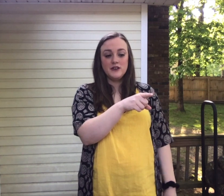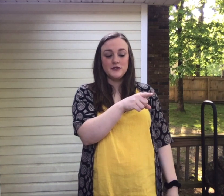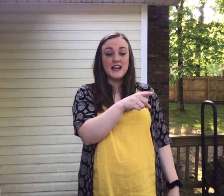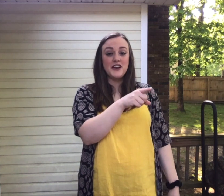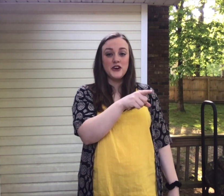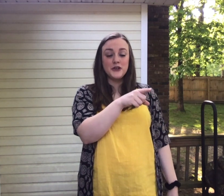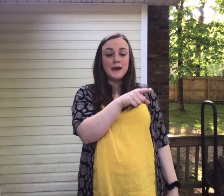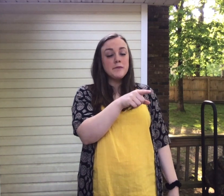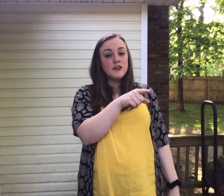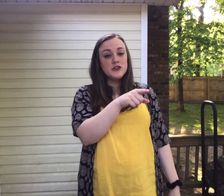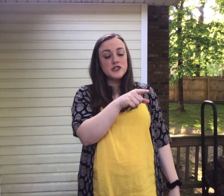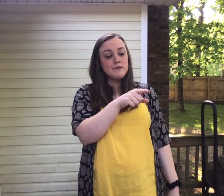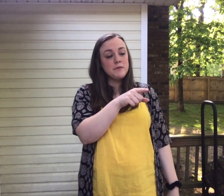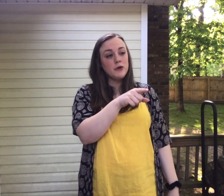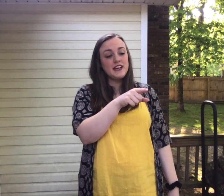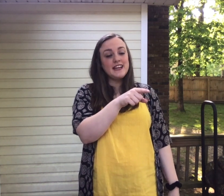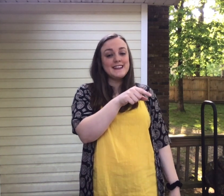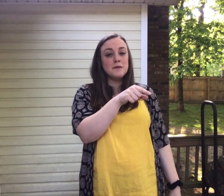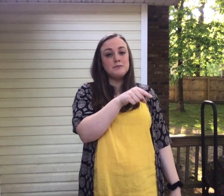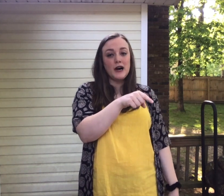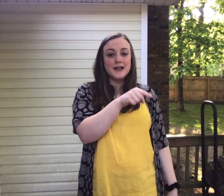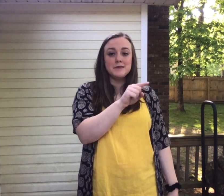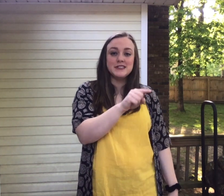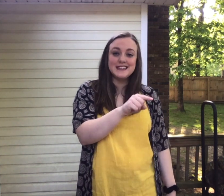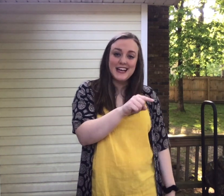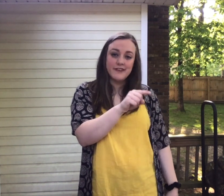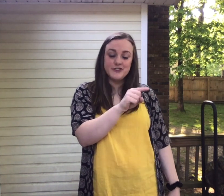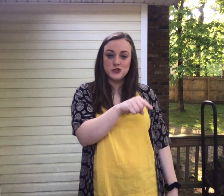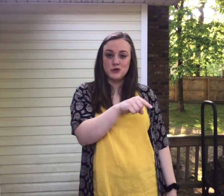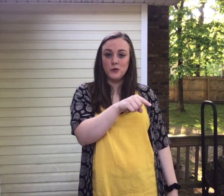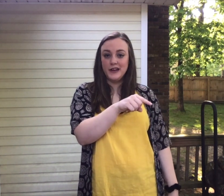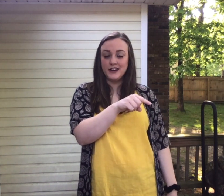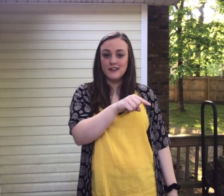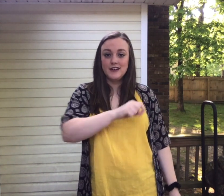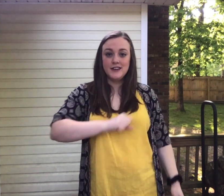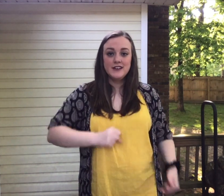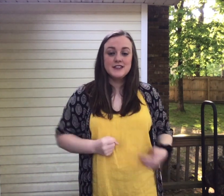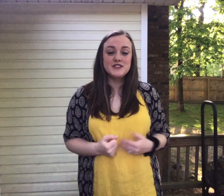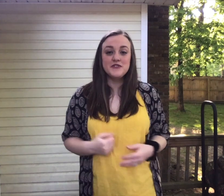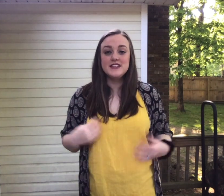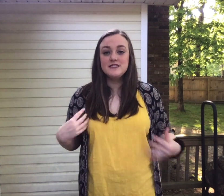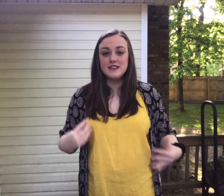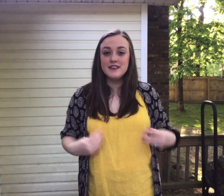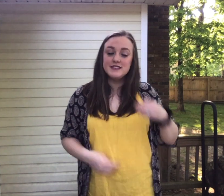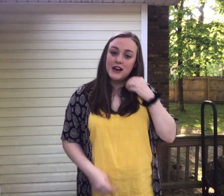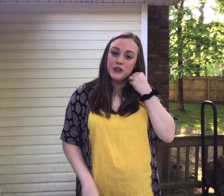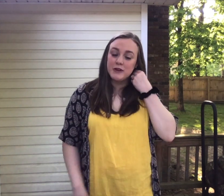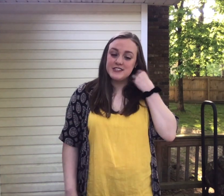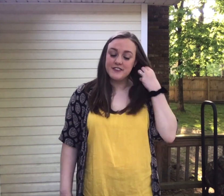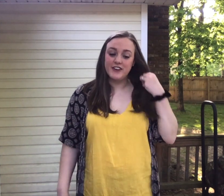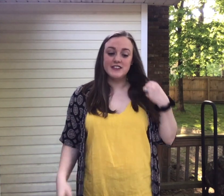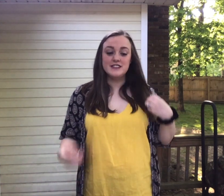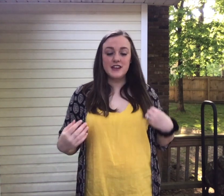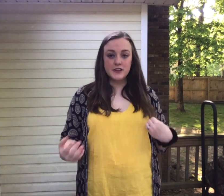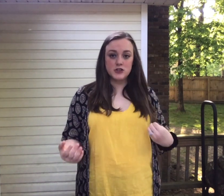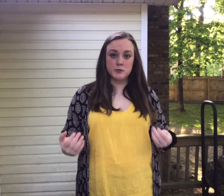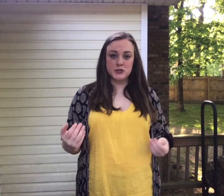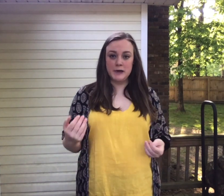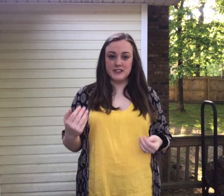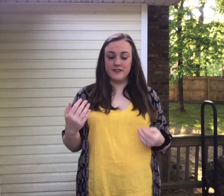Okay, on your paper, you should be pointing at the bottom left square. So this is how you identify the signer's perspective. It's